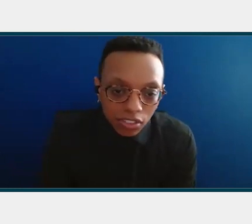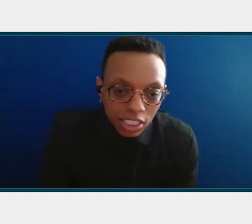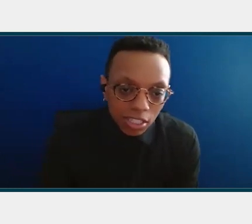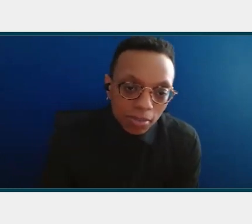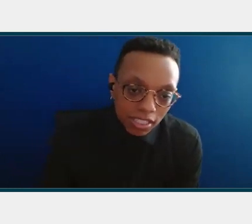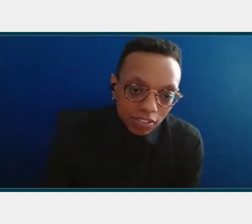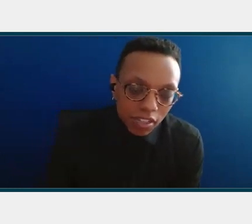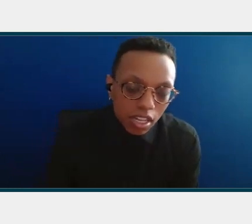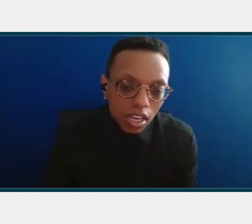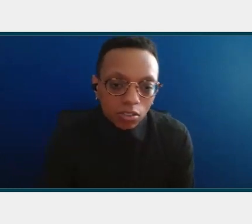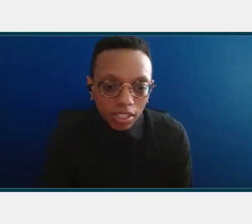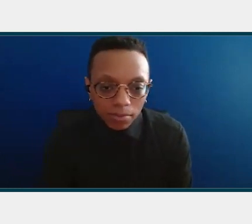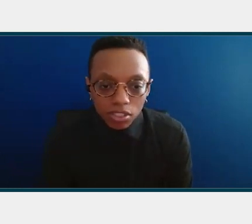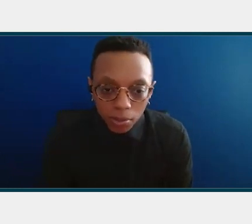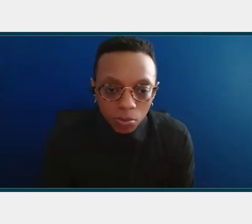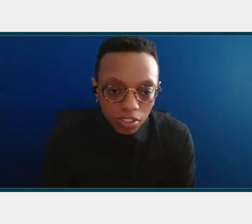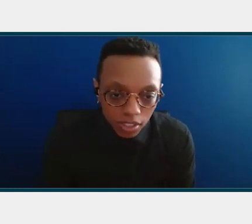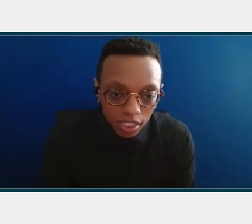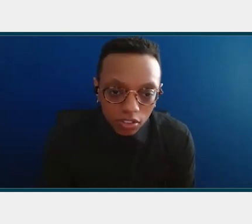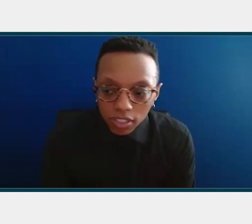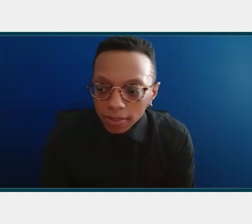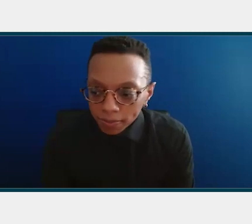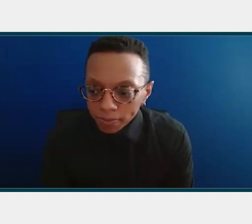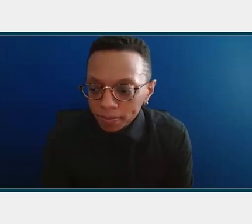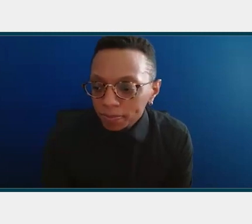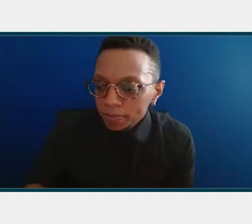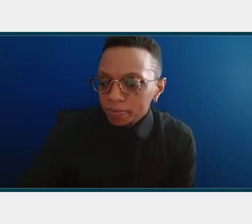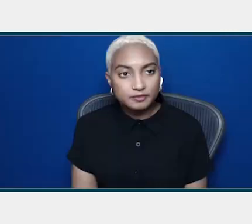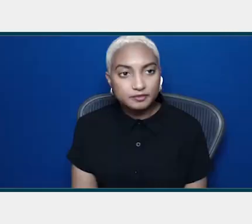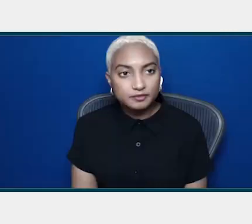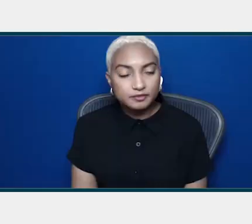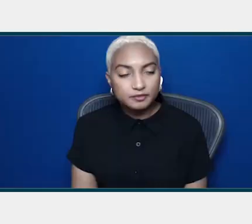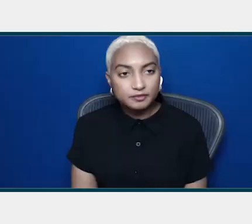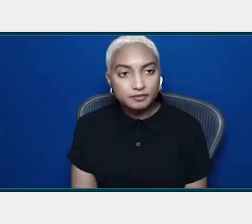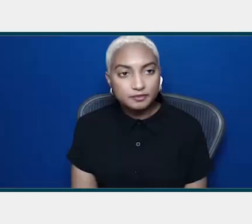most natural and express myself in the way that I'm most comfortable with. So thank you for that.